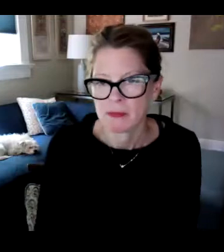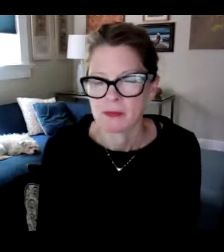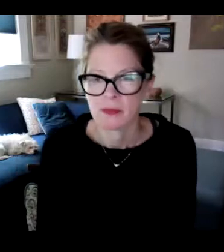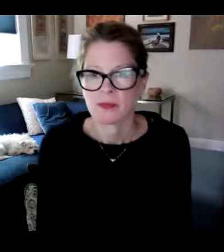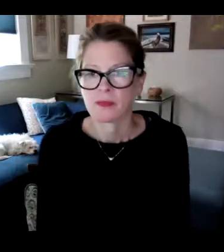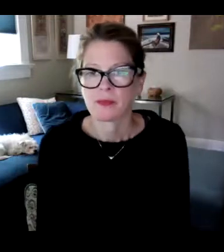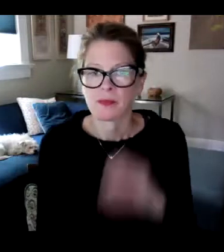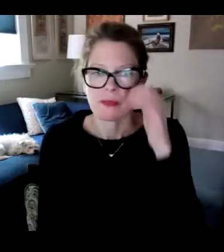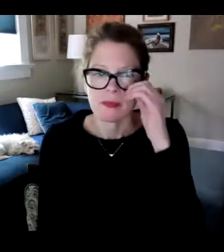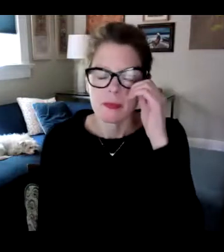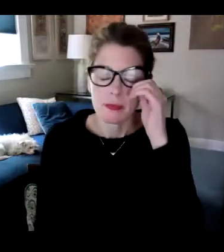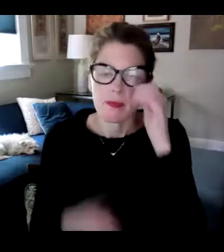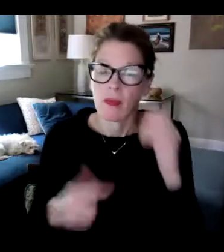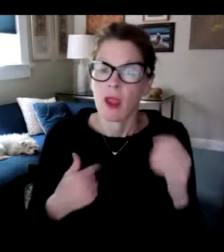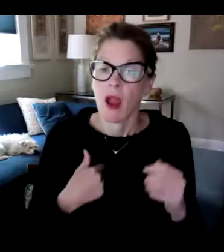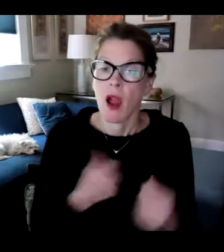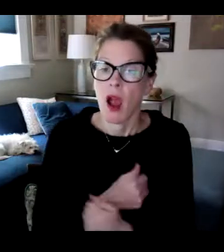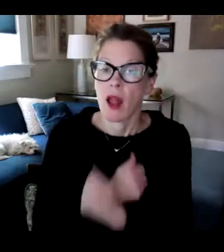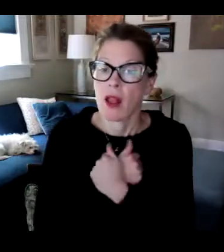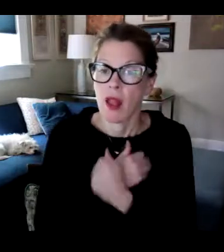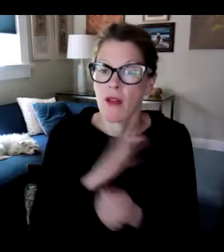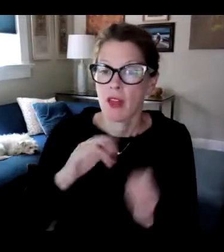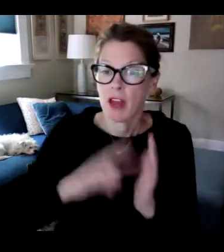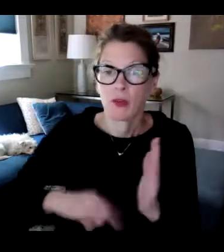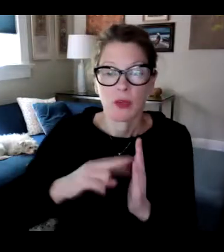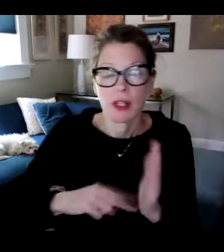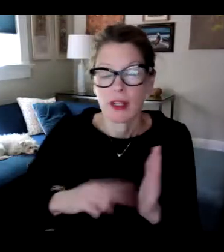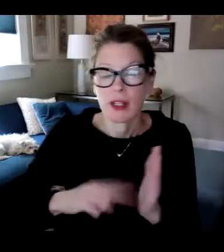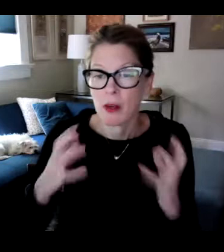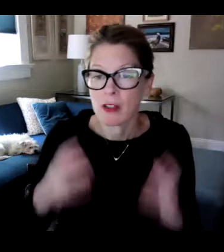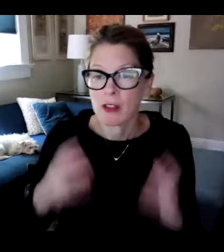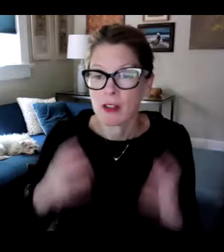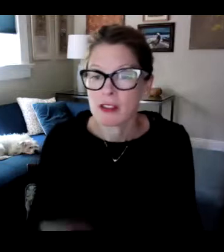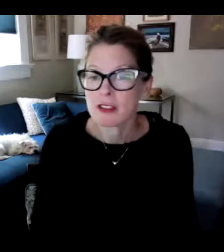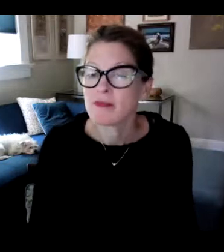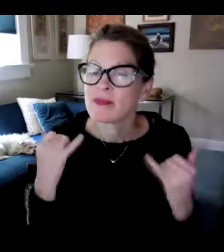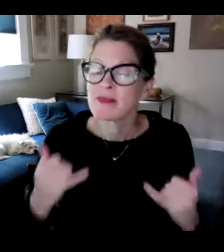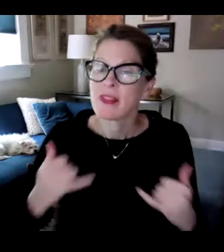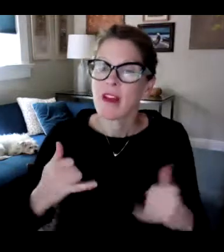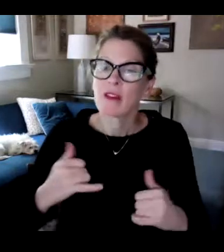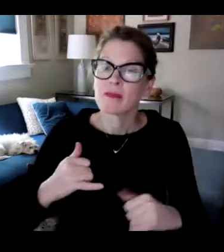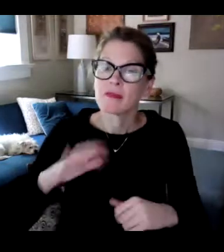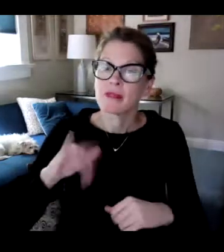I love that reading, even though I tripped up on it. Let's sing together the Song of Mary.